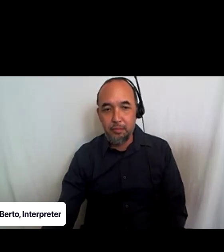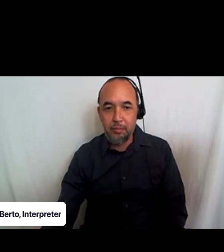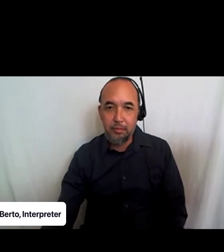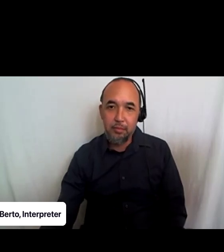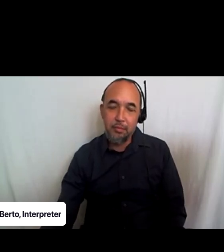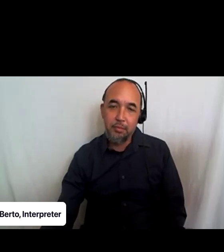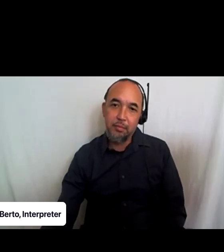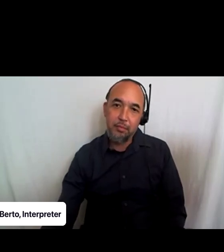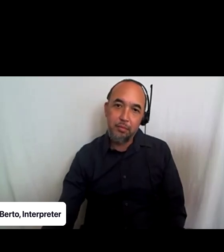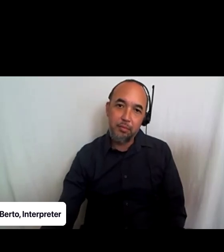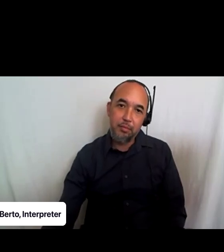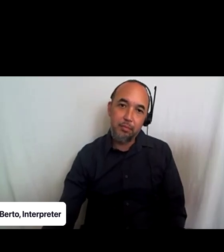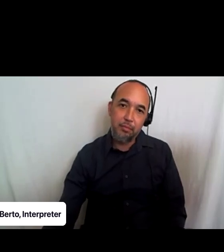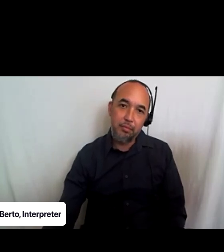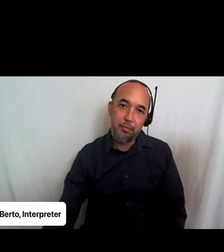Get it all in there.